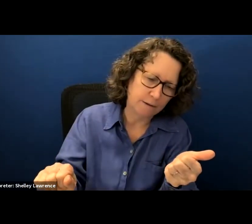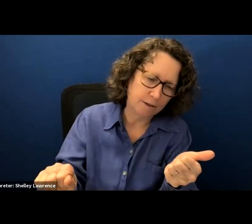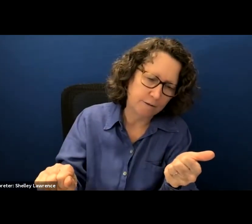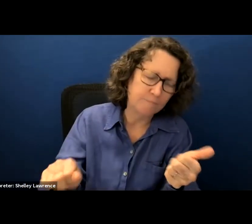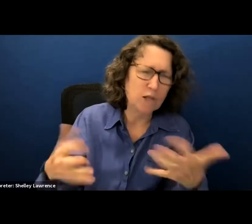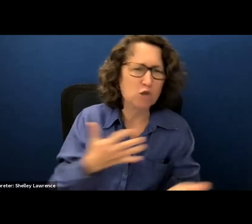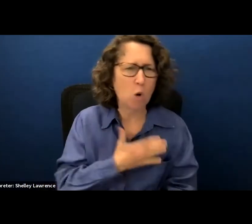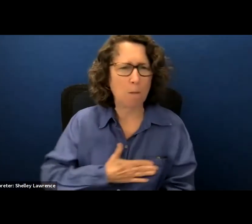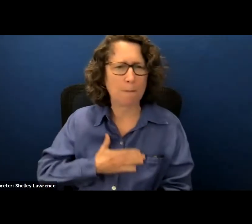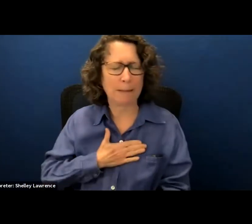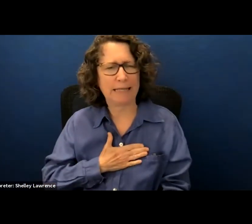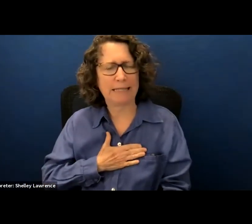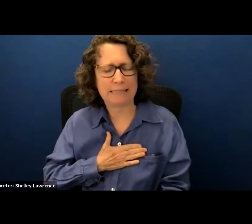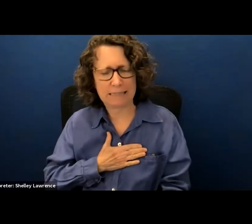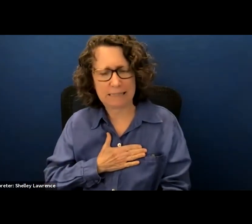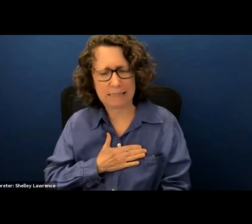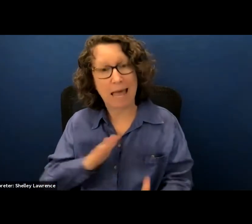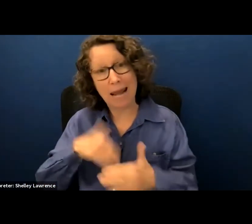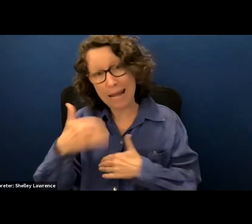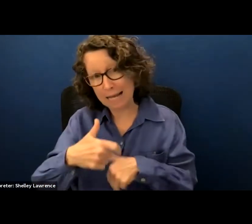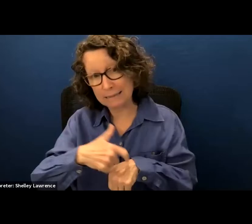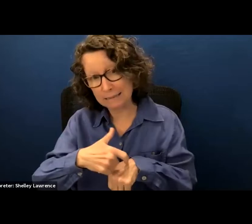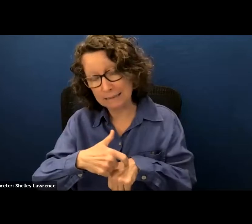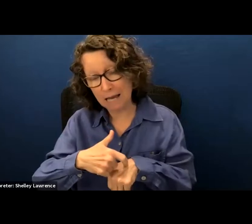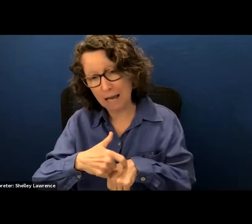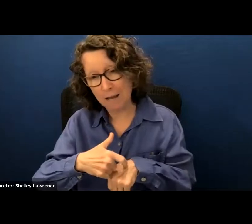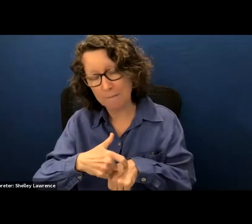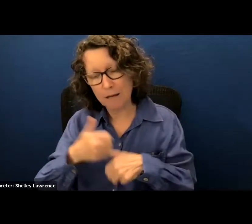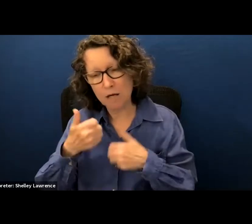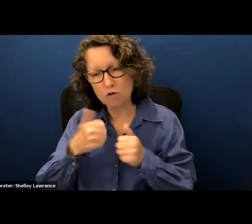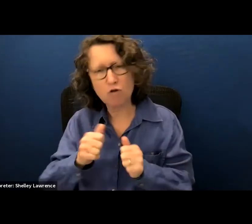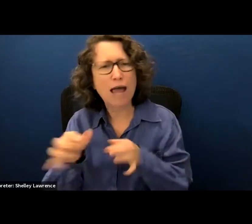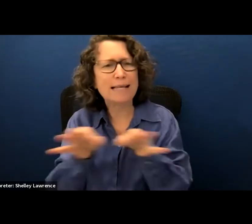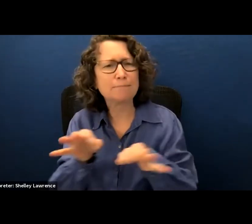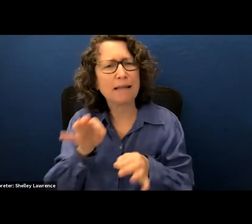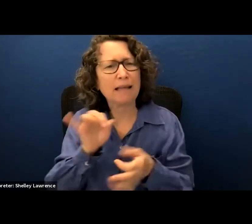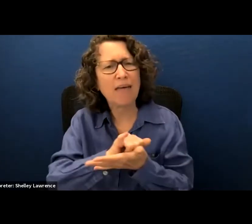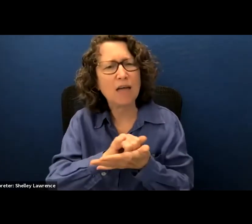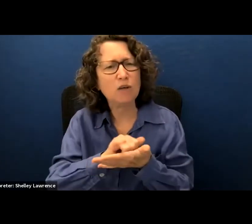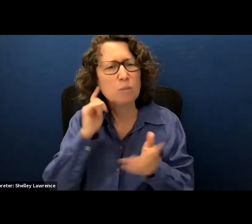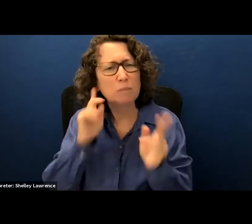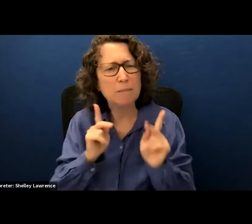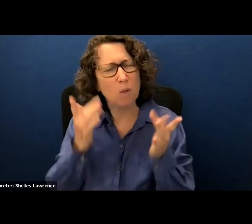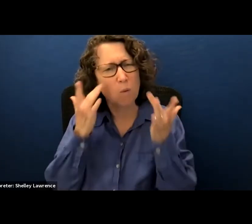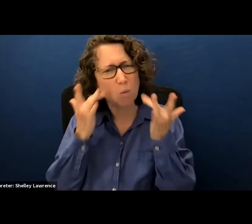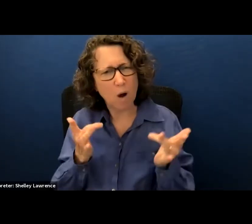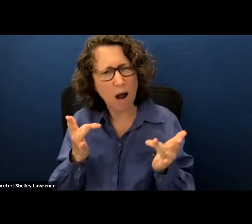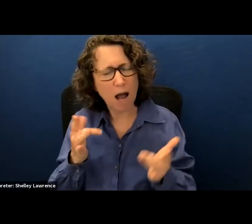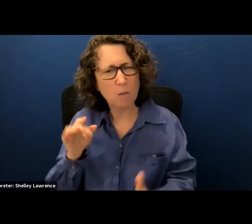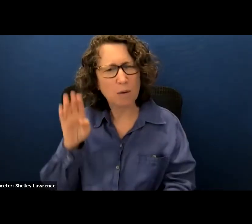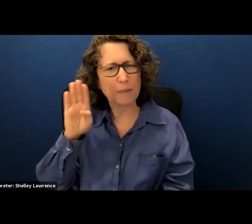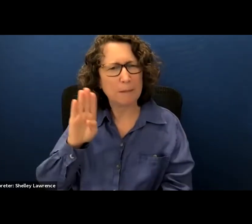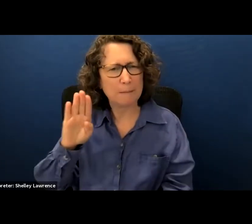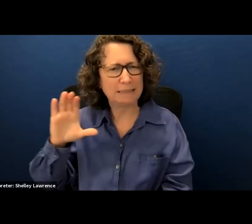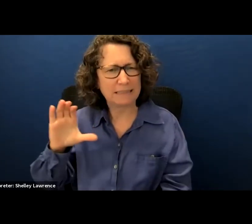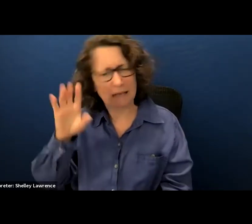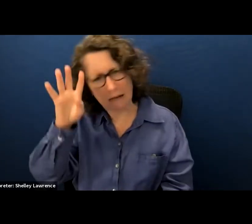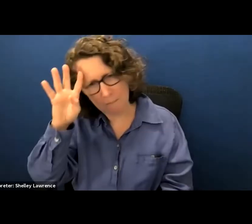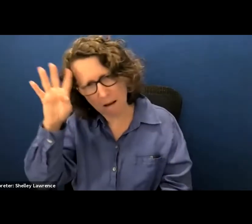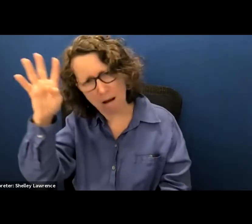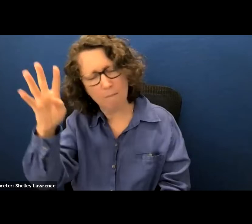So please just next time, try to explain that to people. And why would the BBC come up with